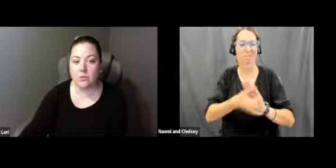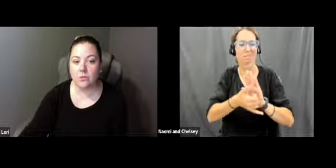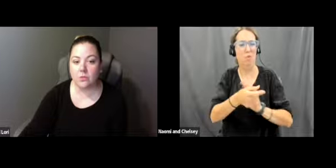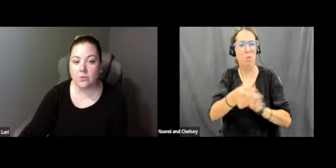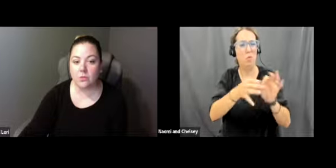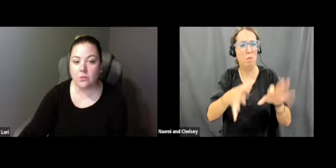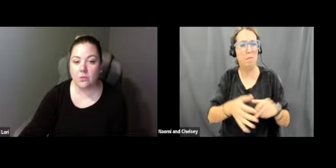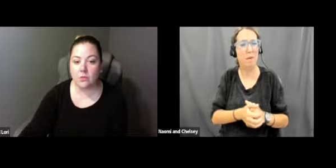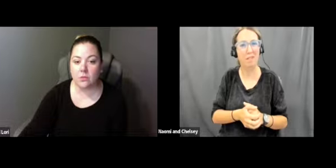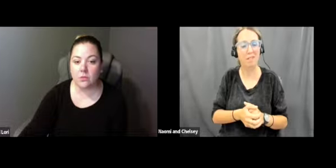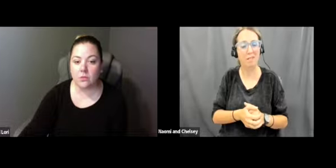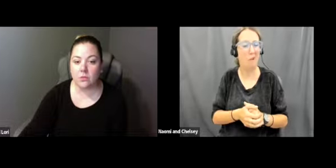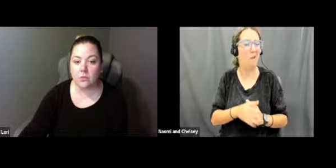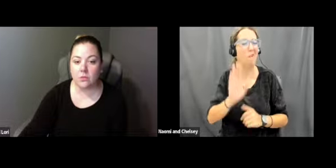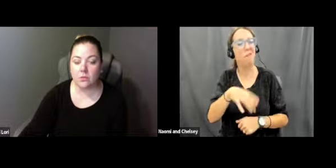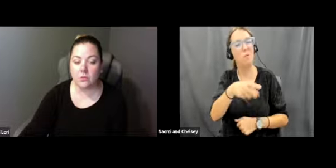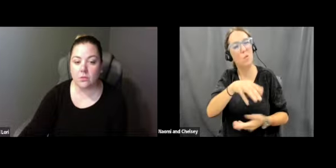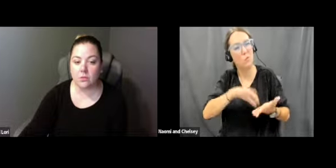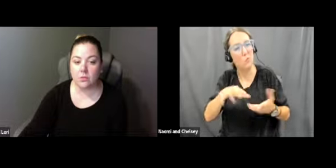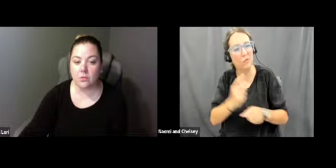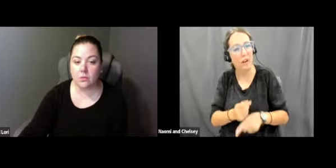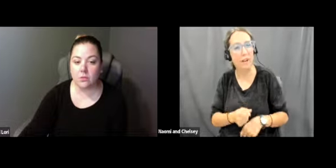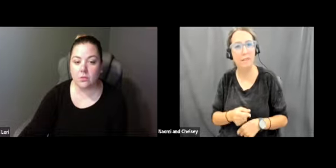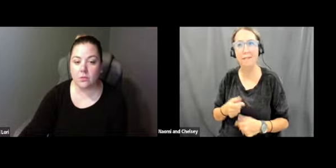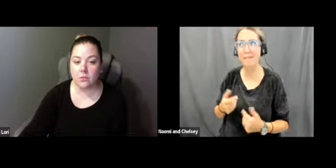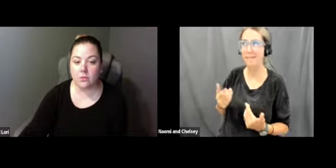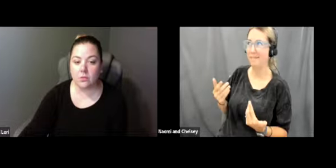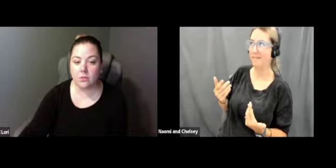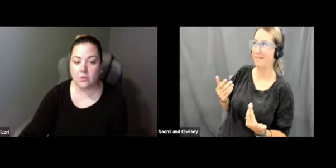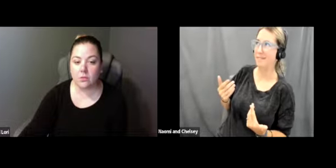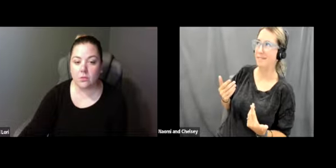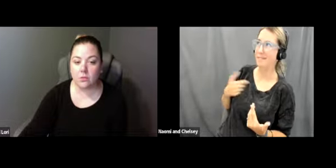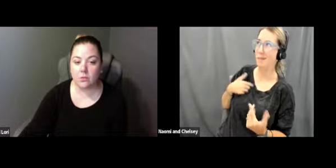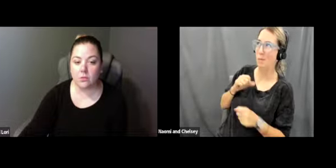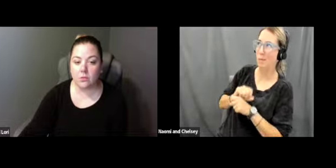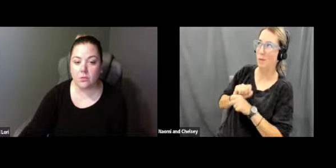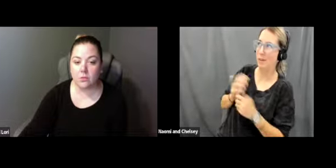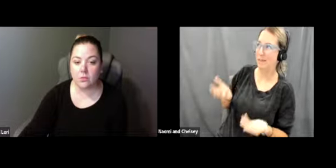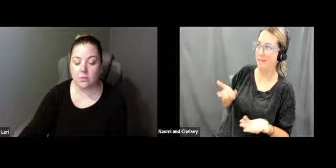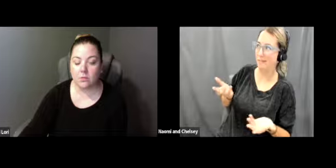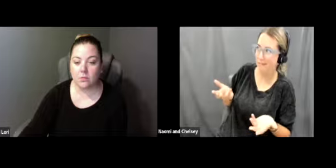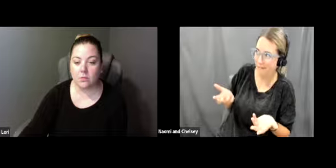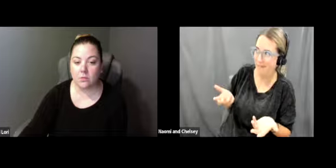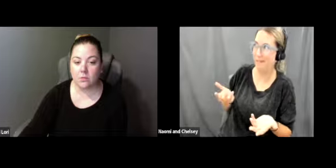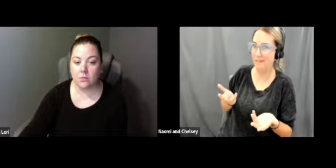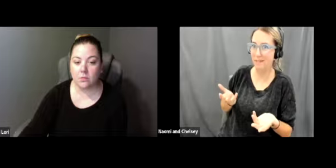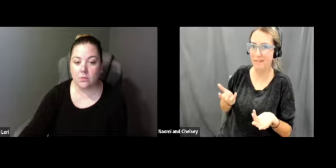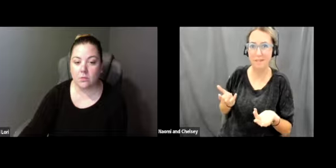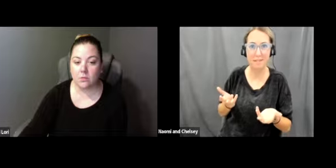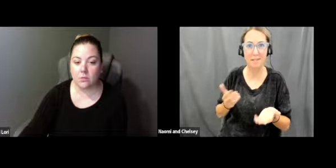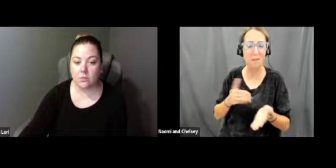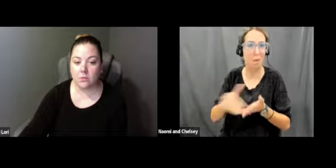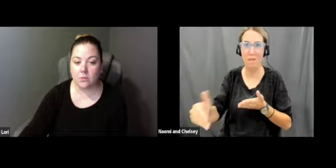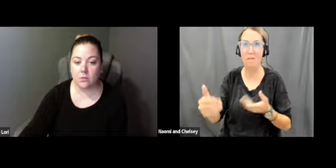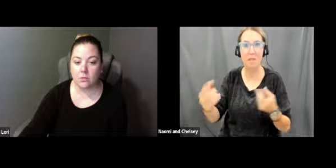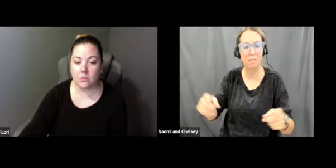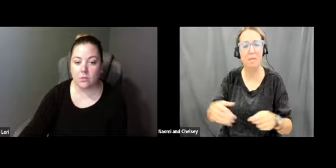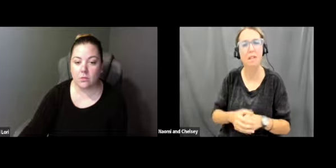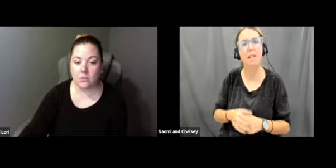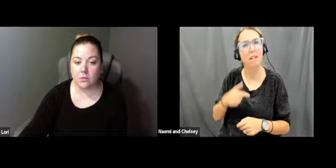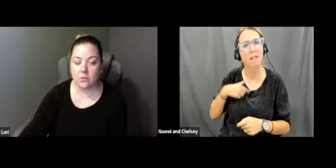the hall. And I'm like, I'm not a student. I work here. How many times I've worked in a